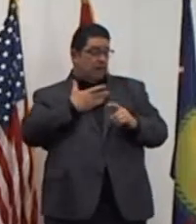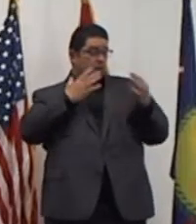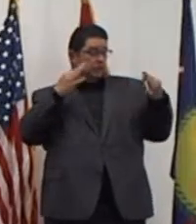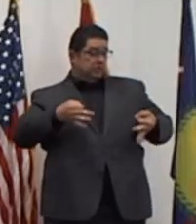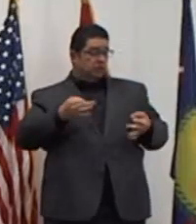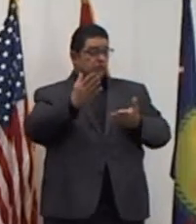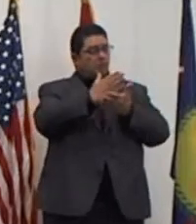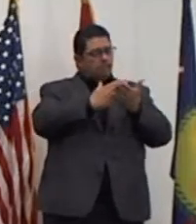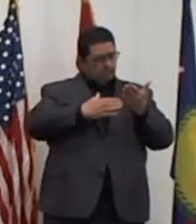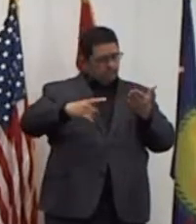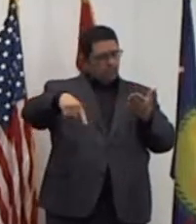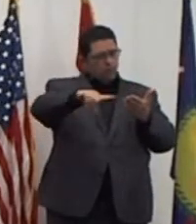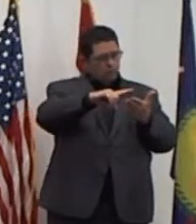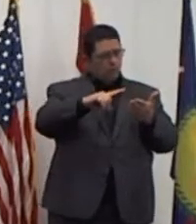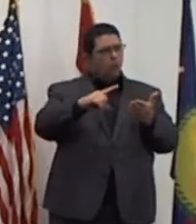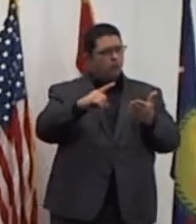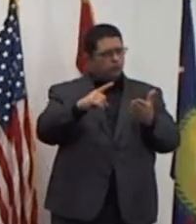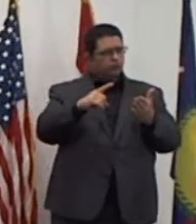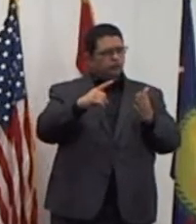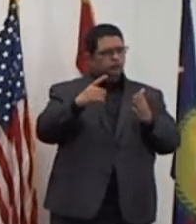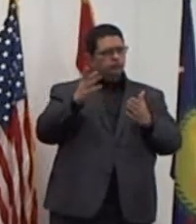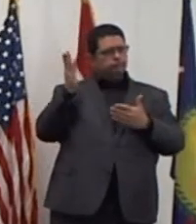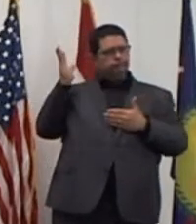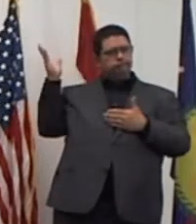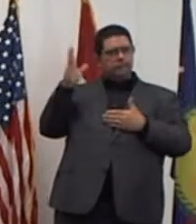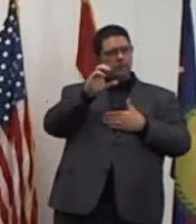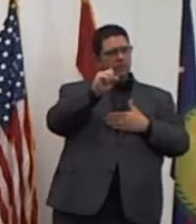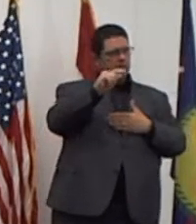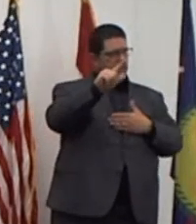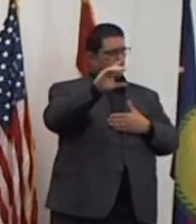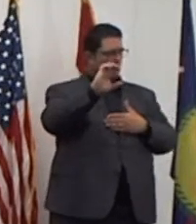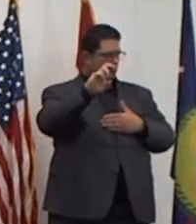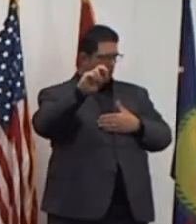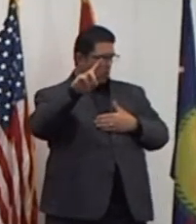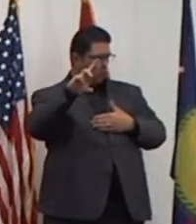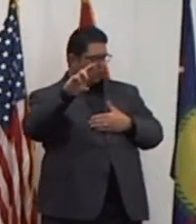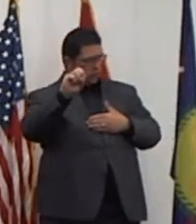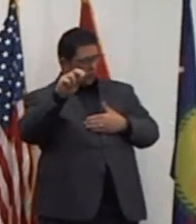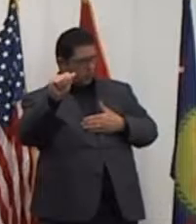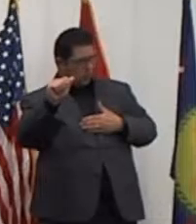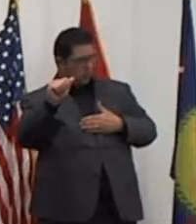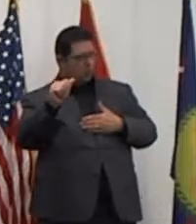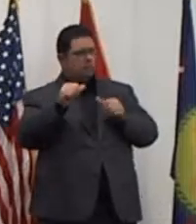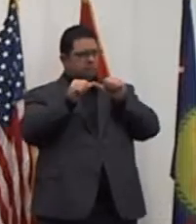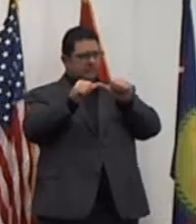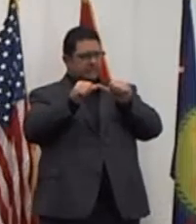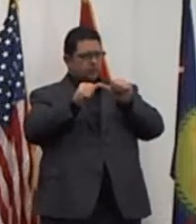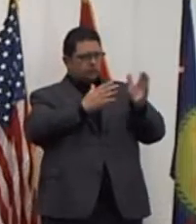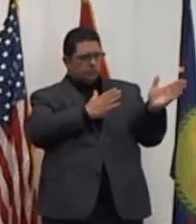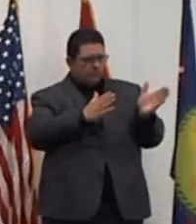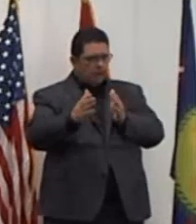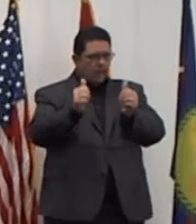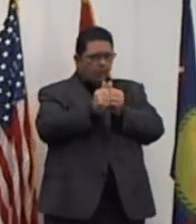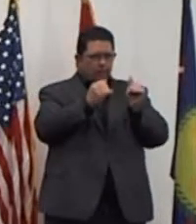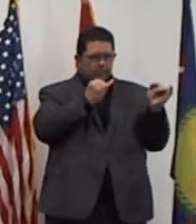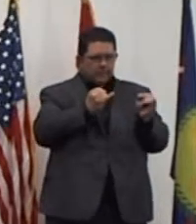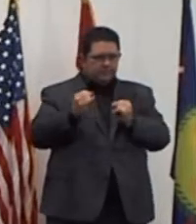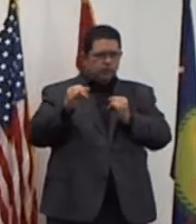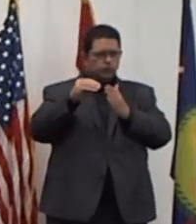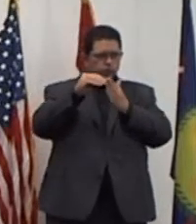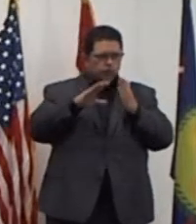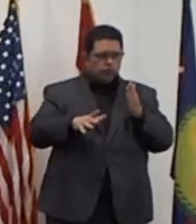that are published on stlcorona.com include contingency plans with individual students